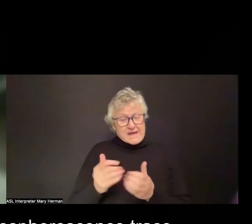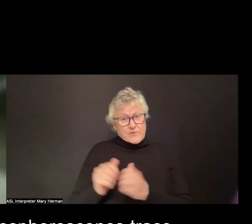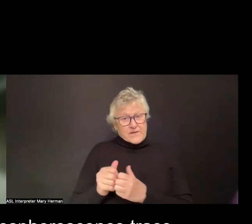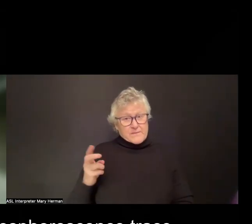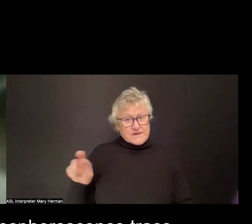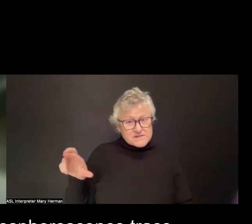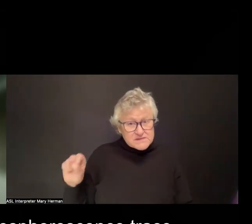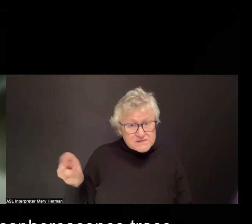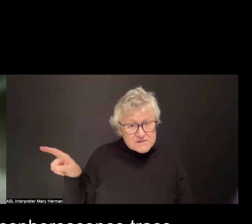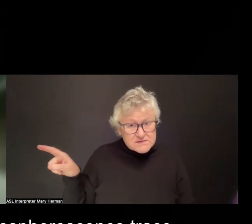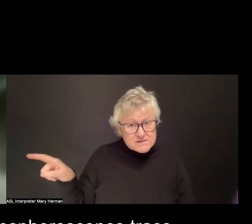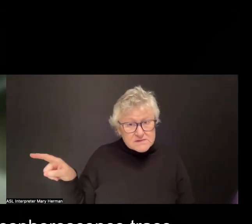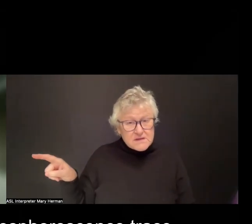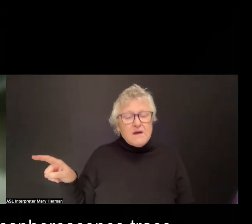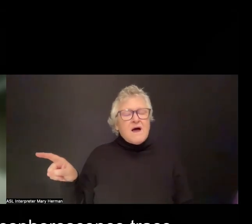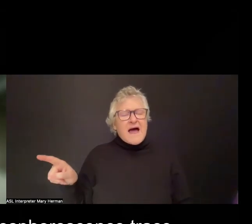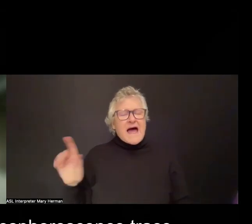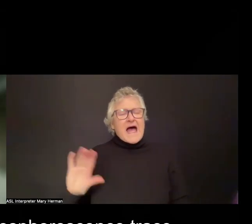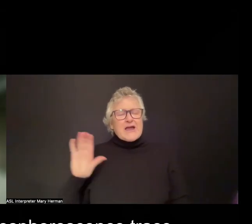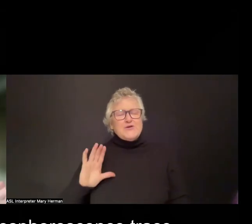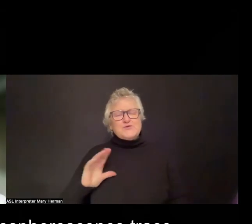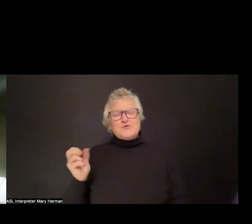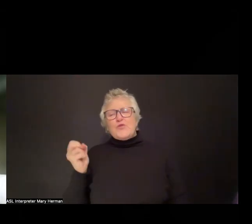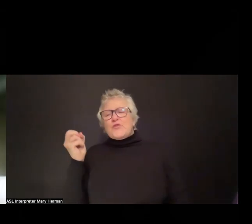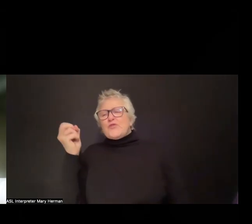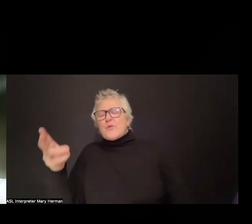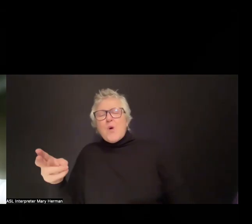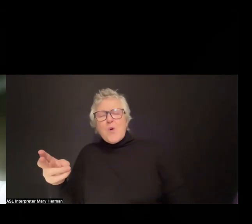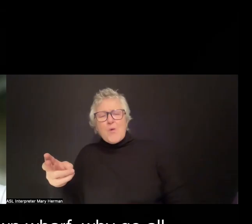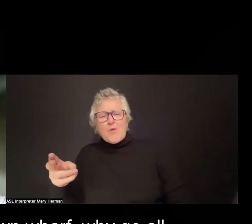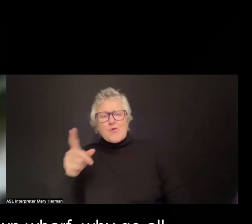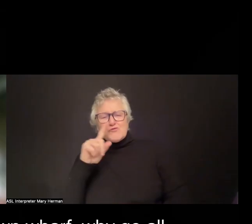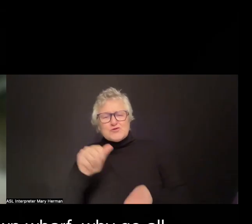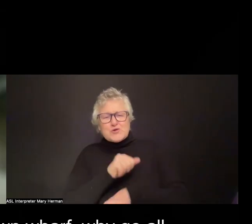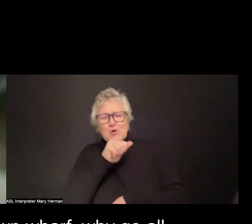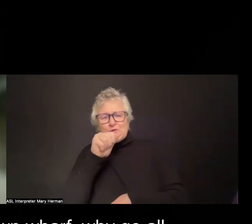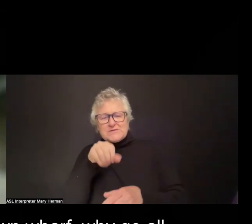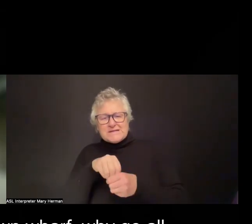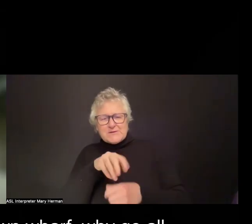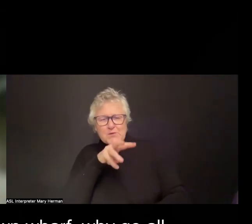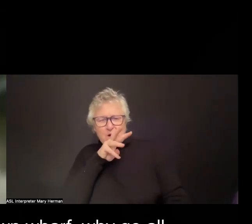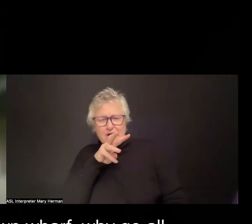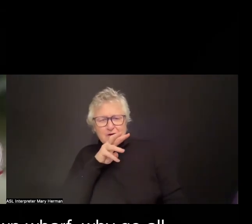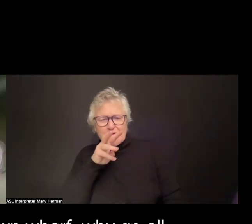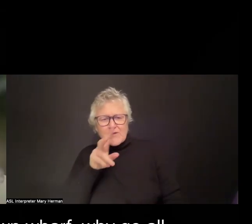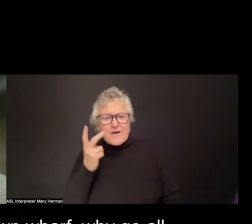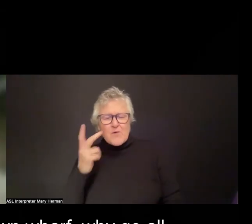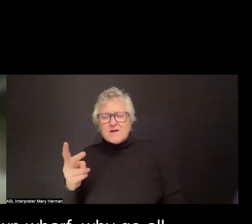blue sparkles of phosphorescence trace their bubbles into the deep. If you have your own wharf,